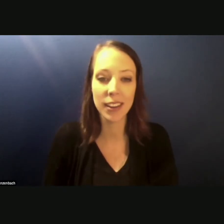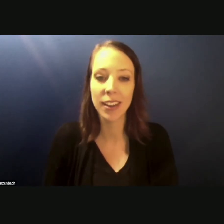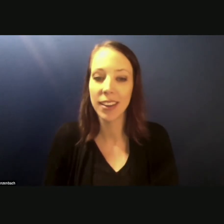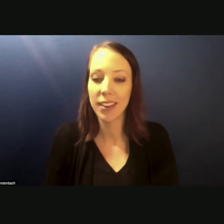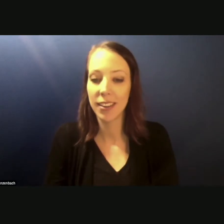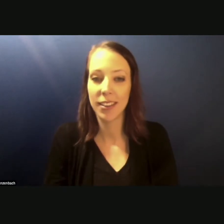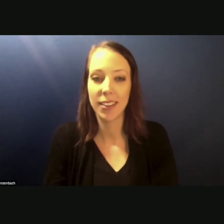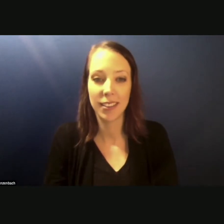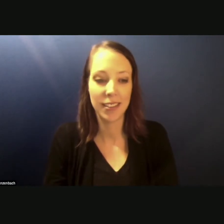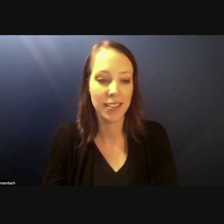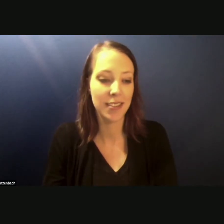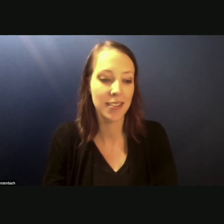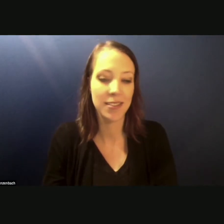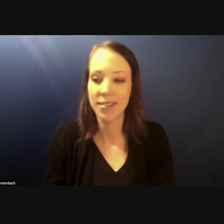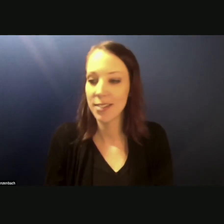there.